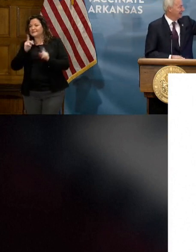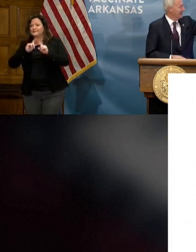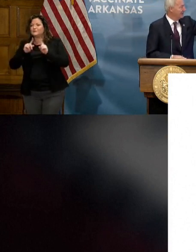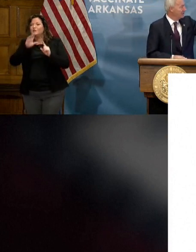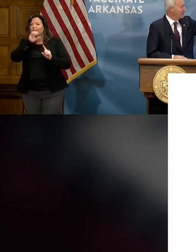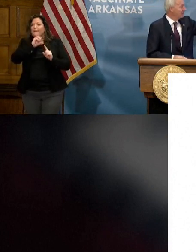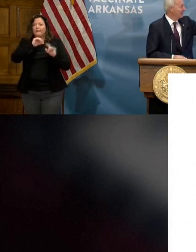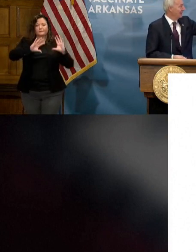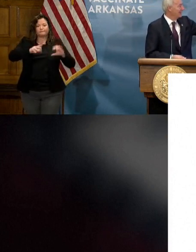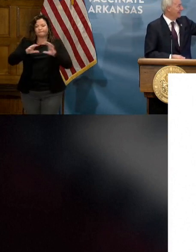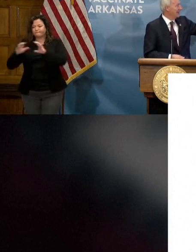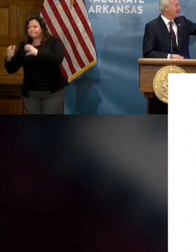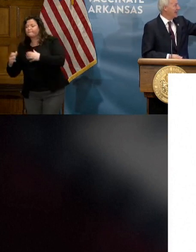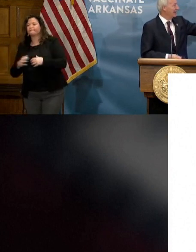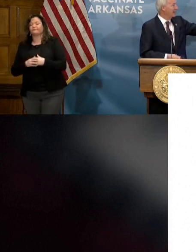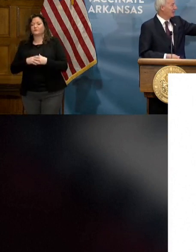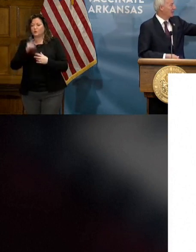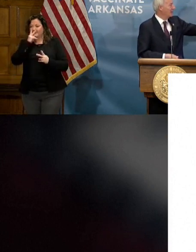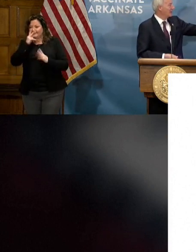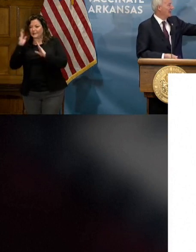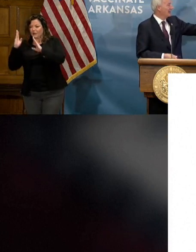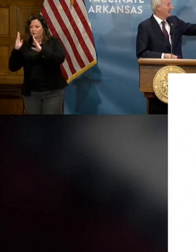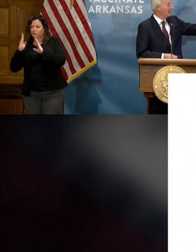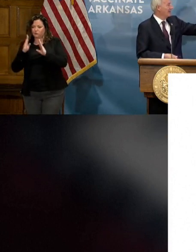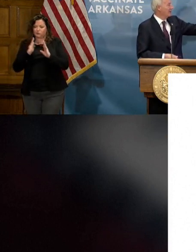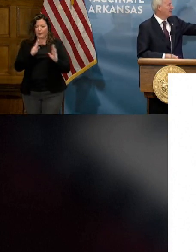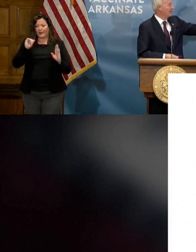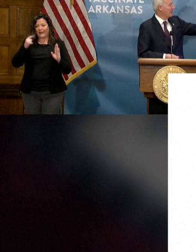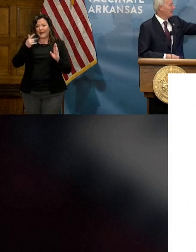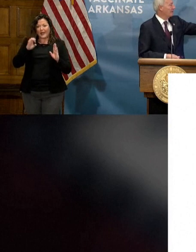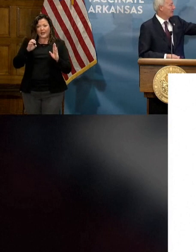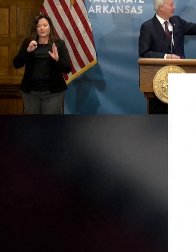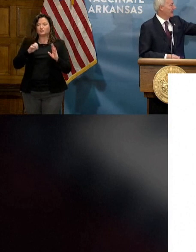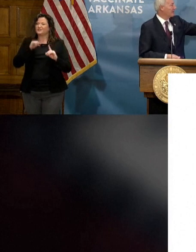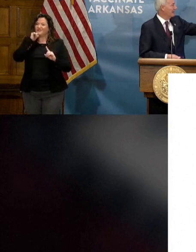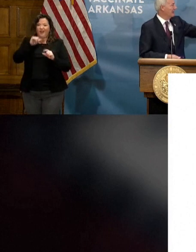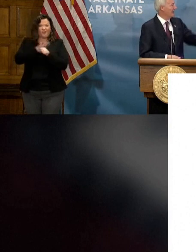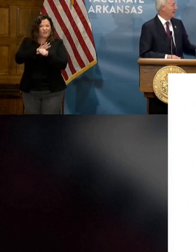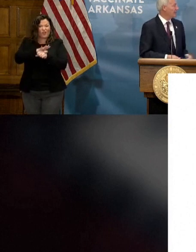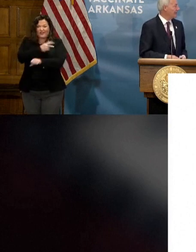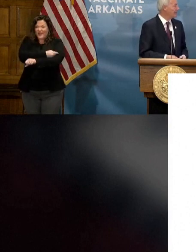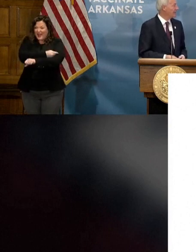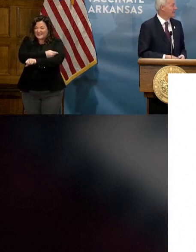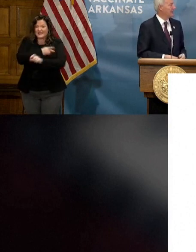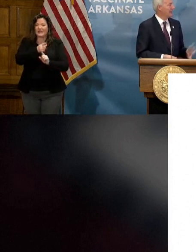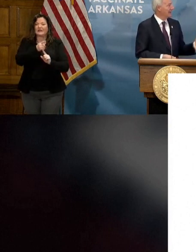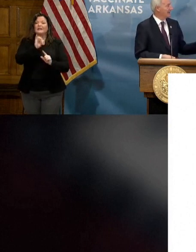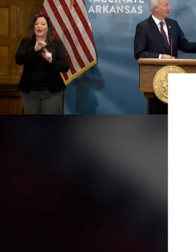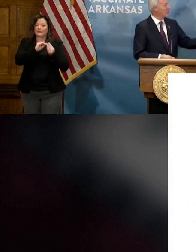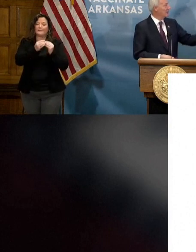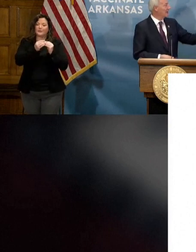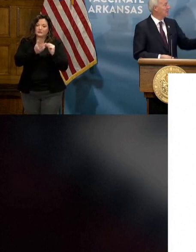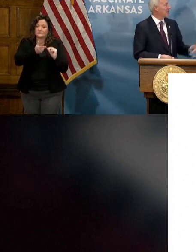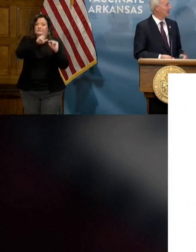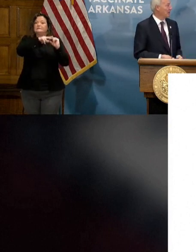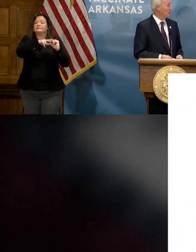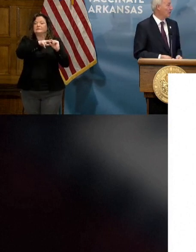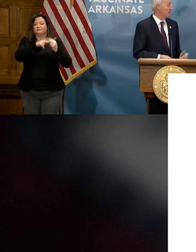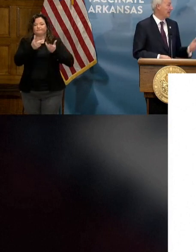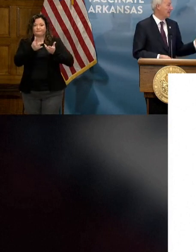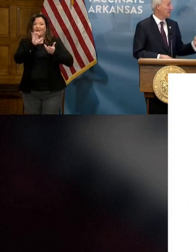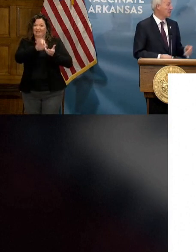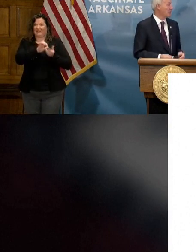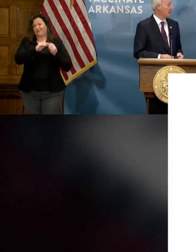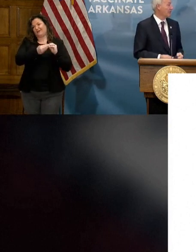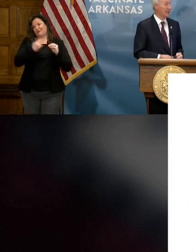Obviously, as you go down in the age categories, those that are not fully vaccinated increases, and those are the numbers that we worry